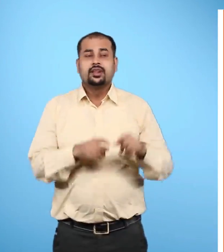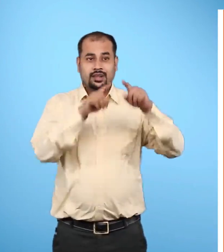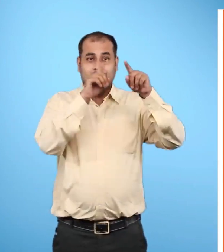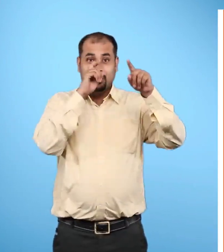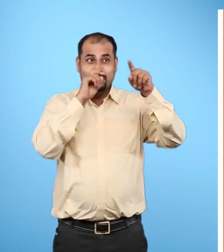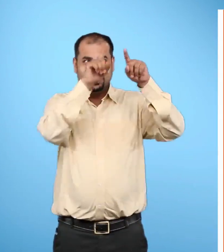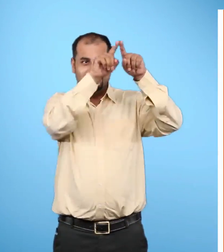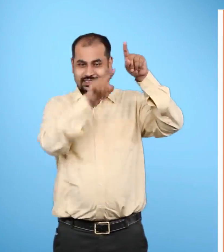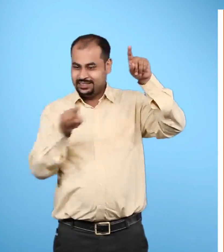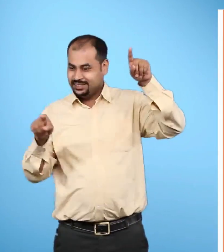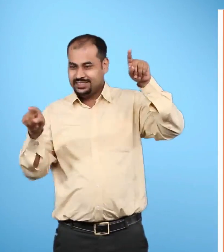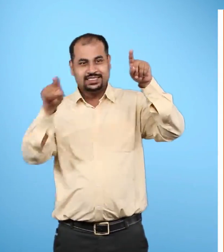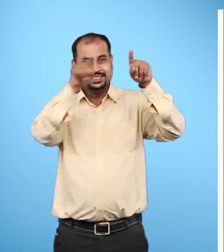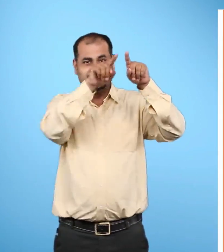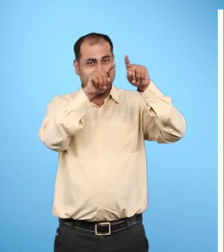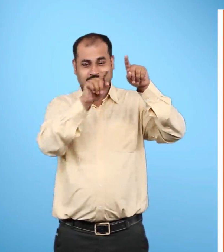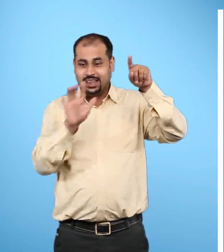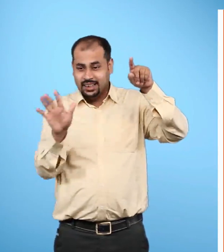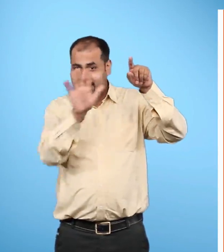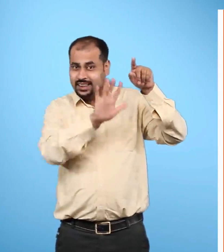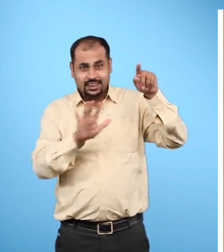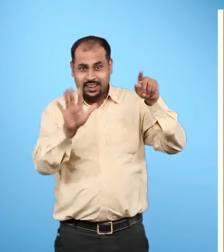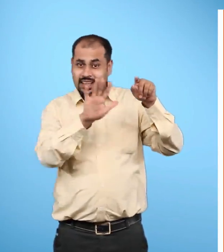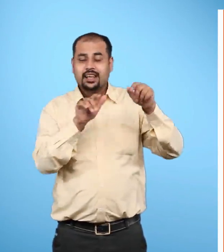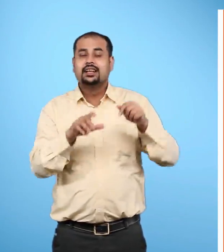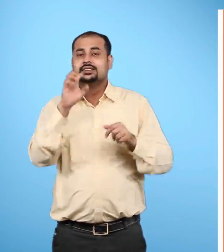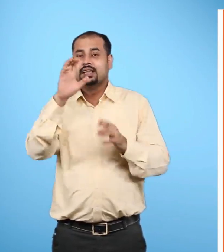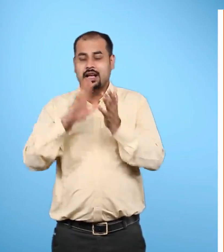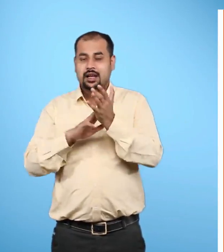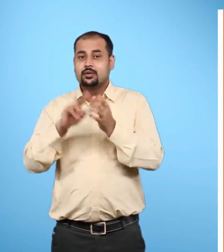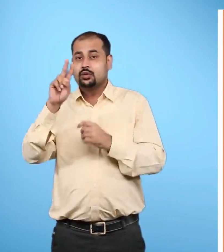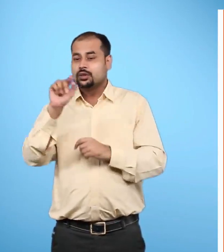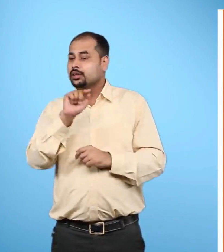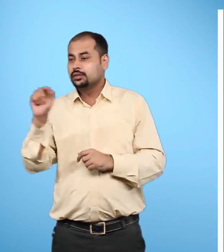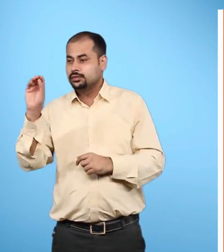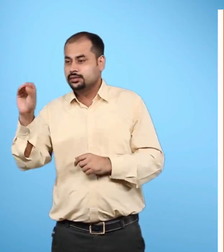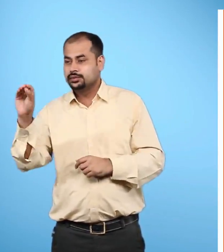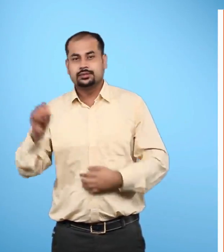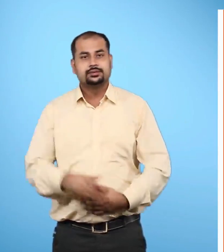So the area of the blue triangle is dash square centimeters.